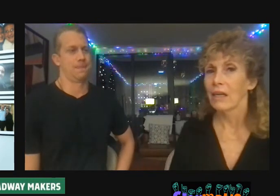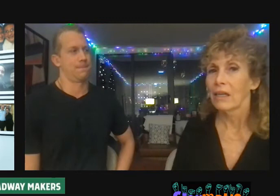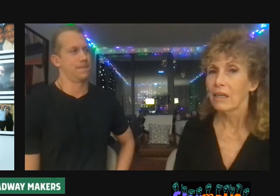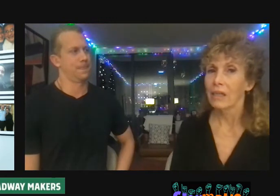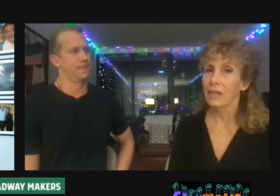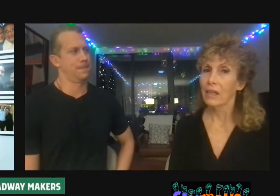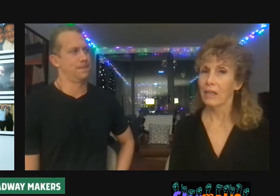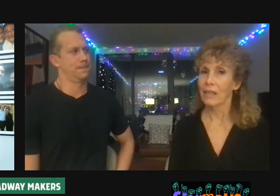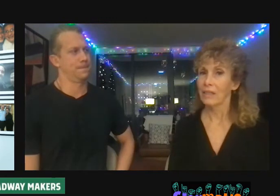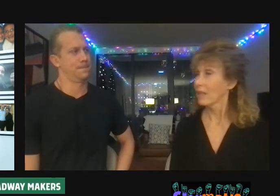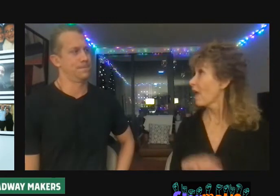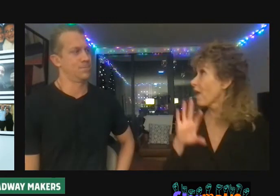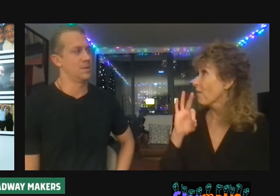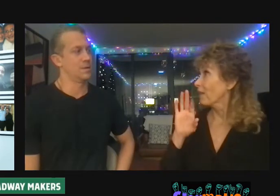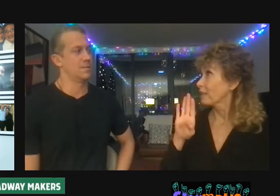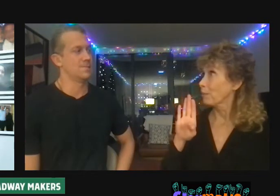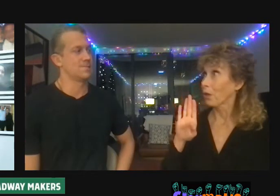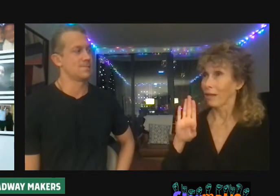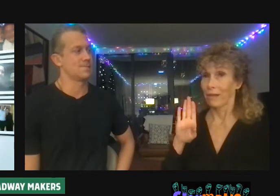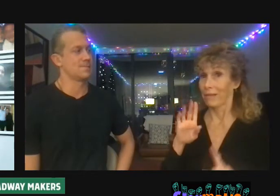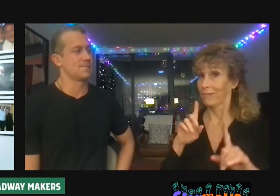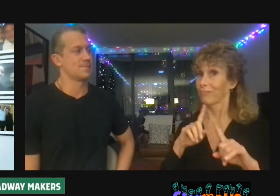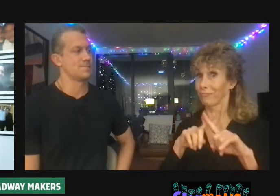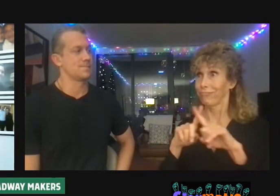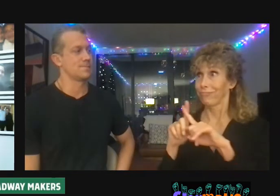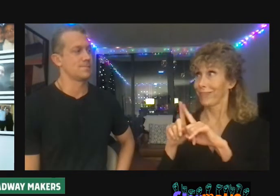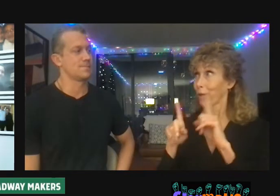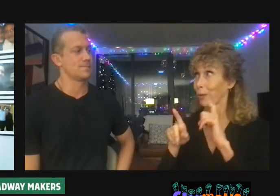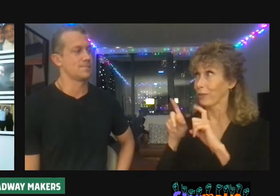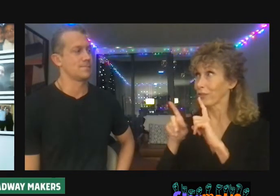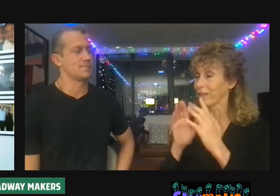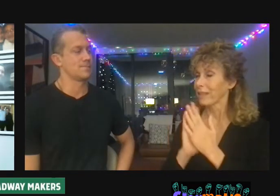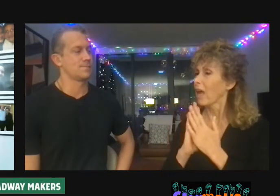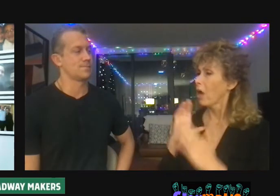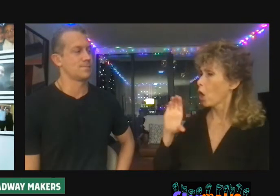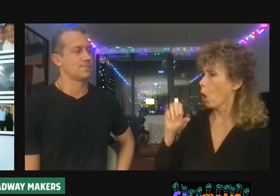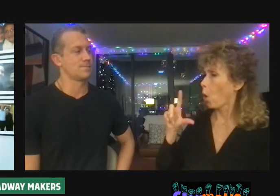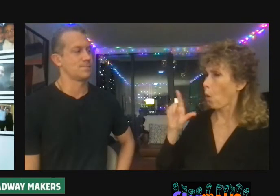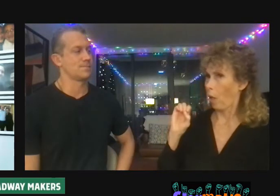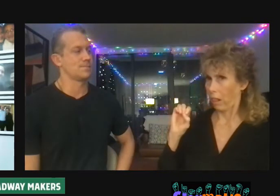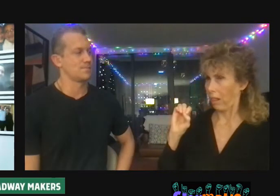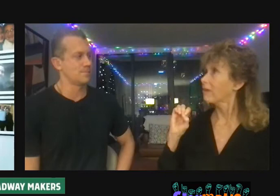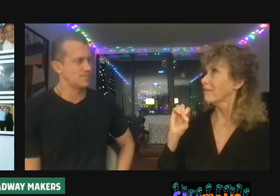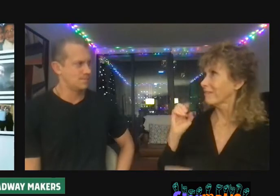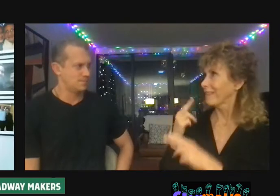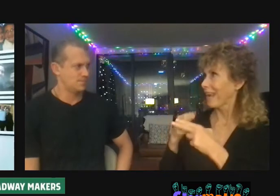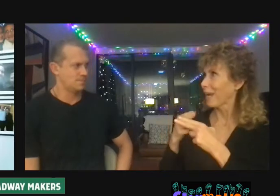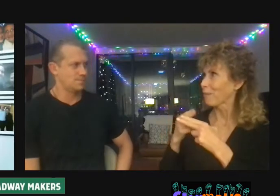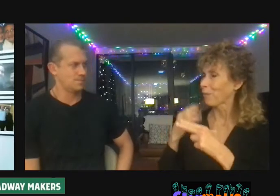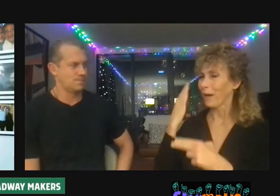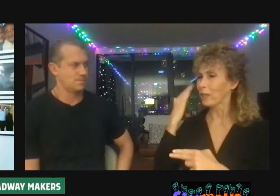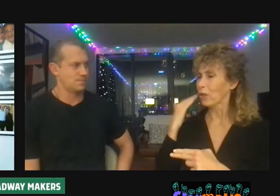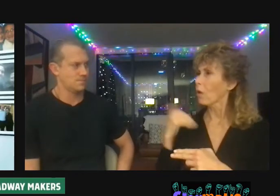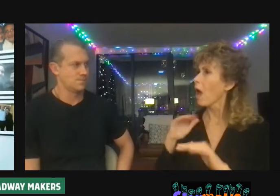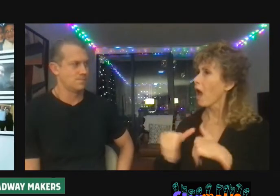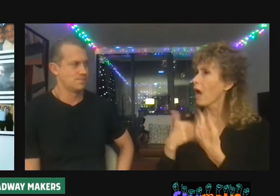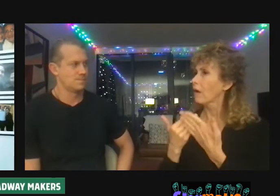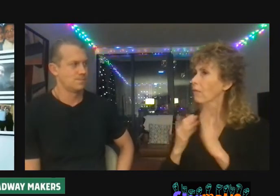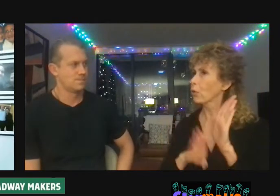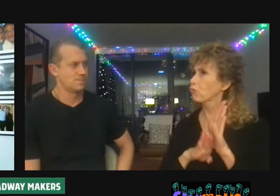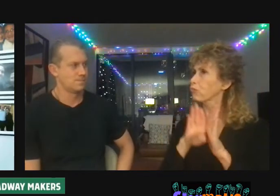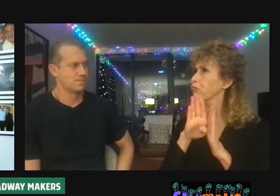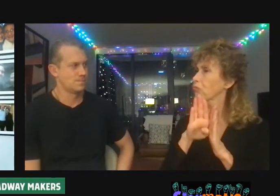questions. So Nicole wants to know, how have you evolved, changed, or grown as an actor since The